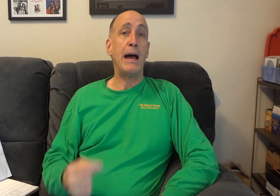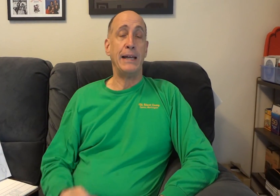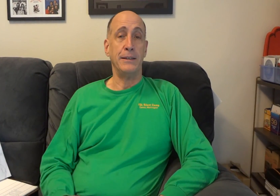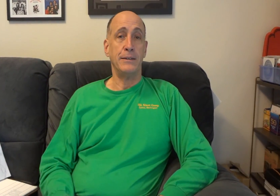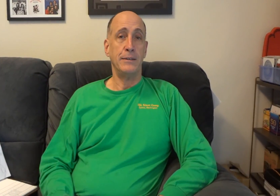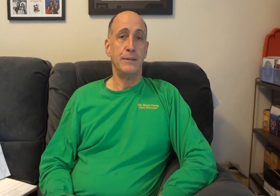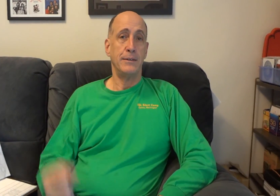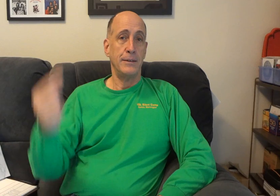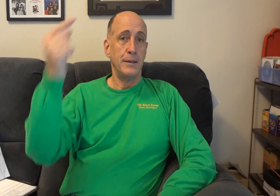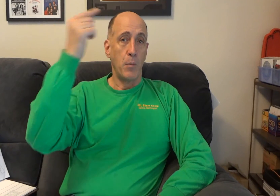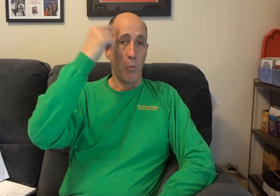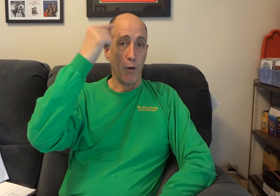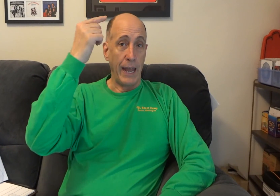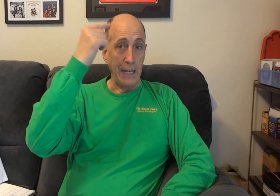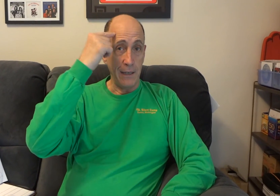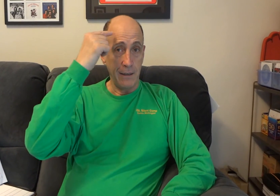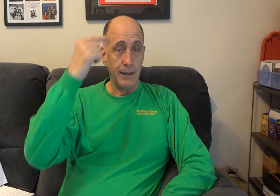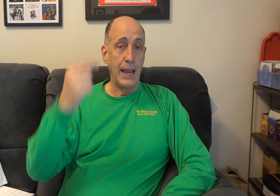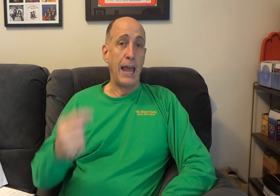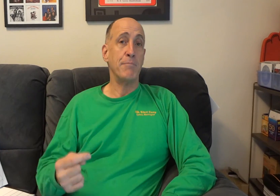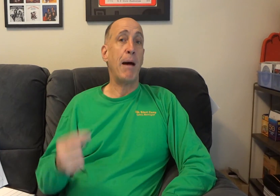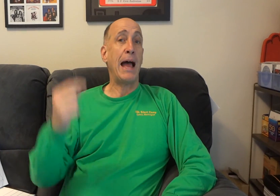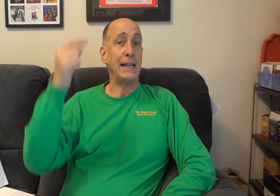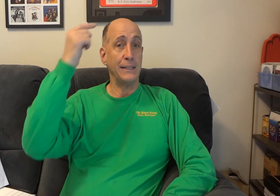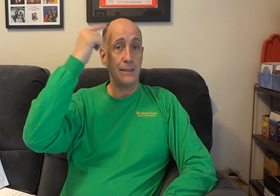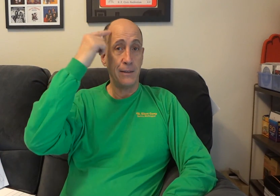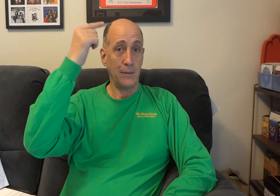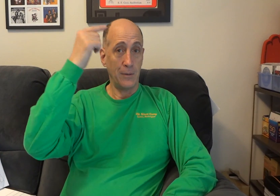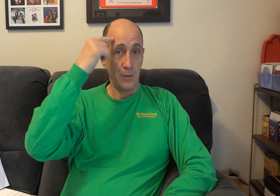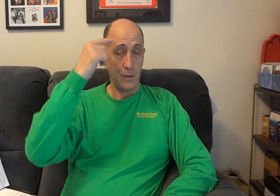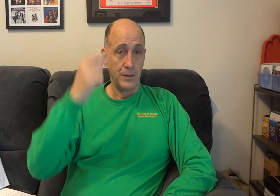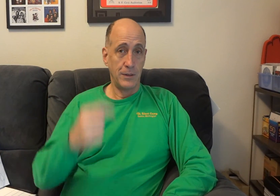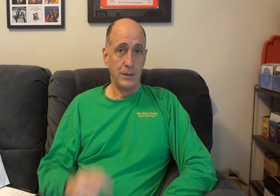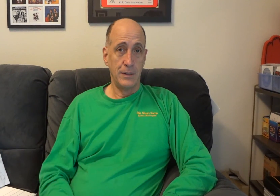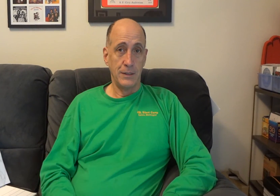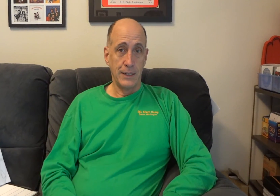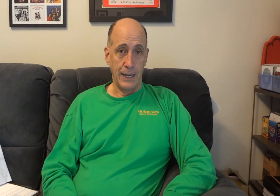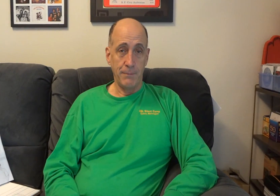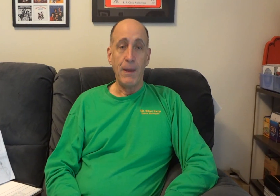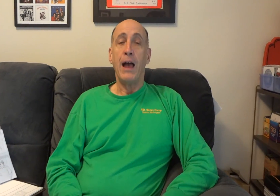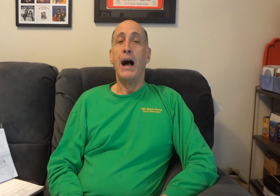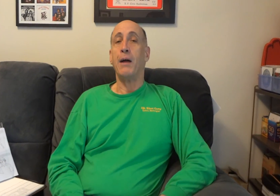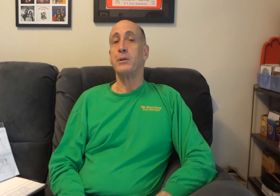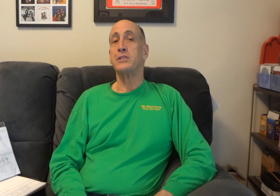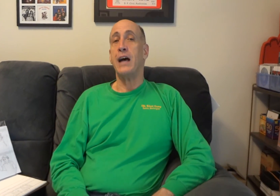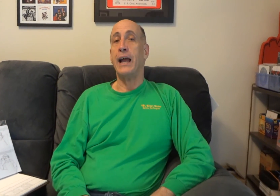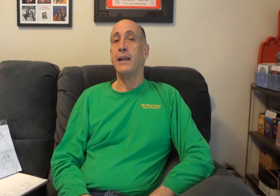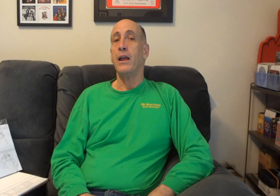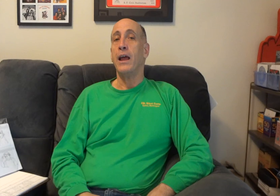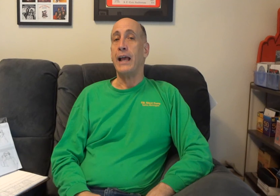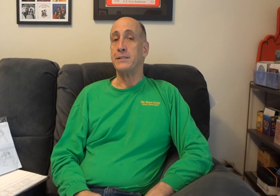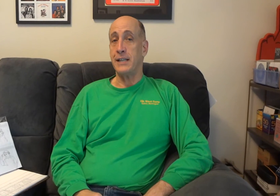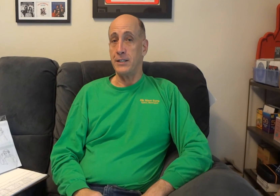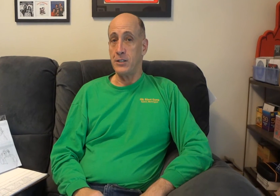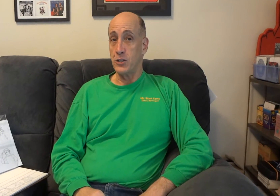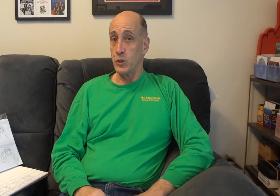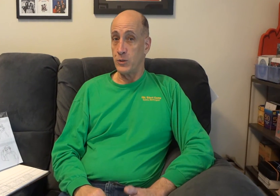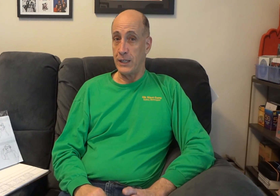mind. Brain and mind. Okay, I will sign a sentence using the